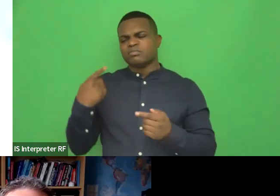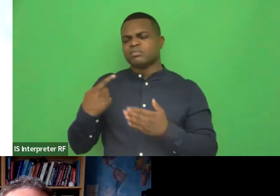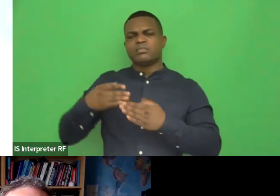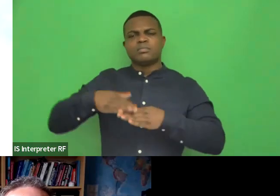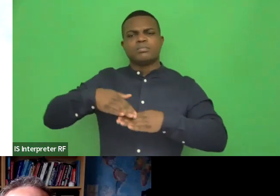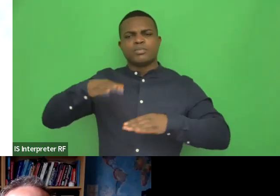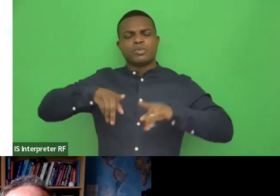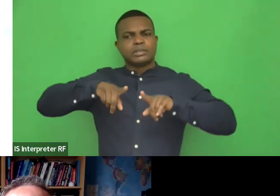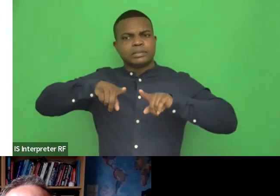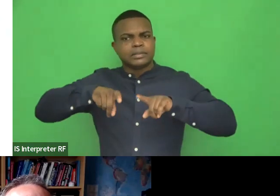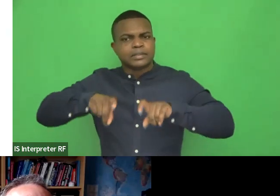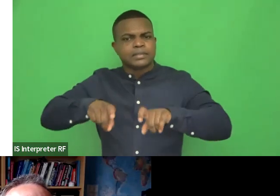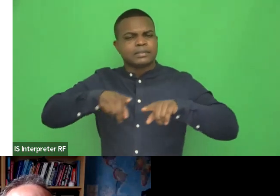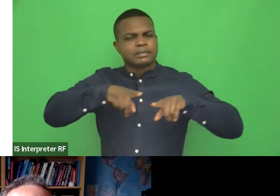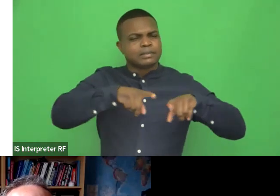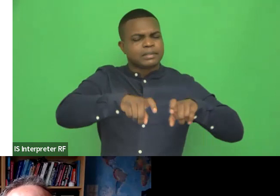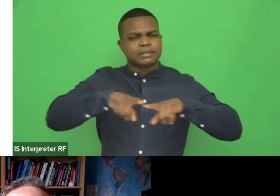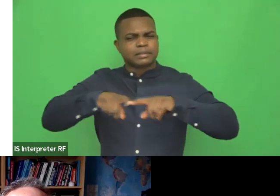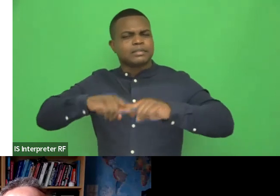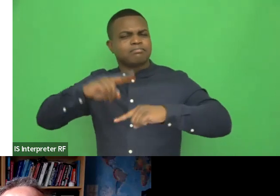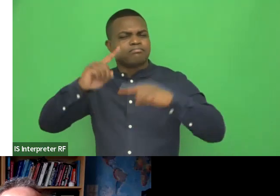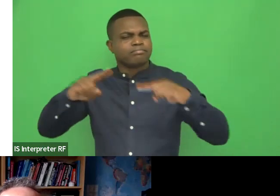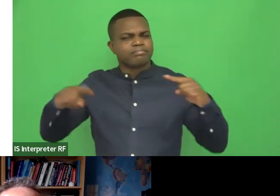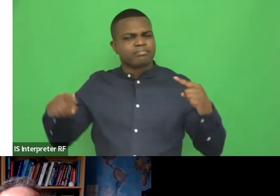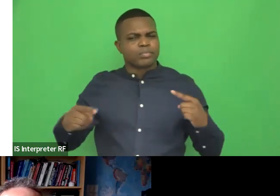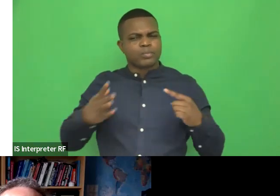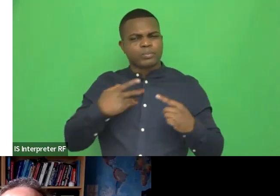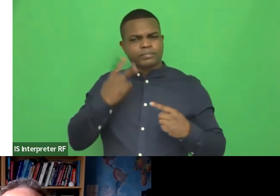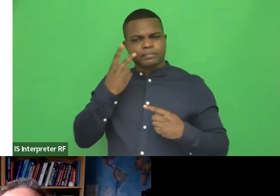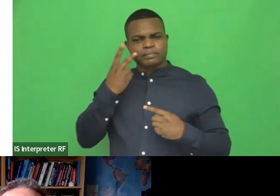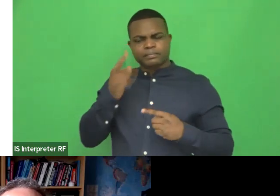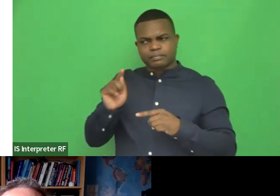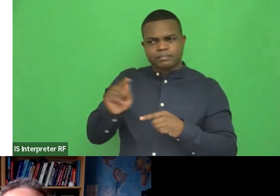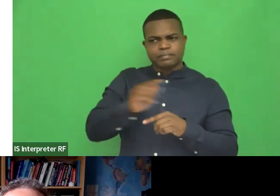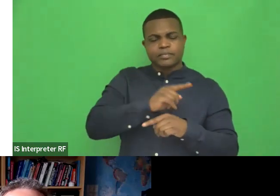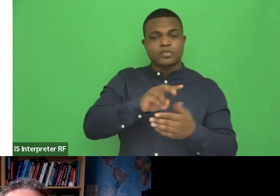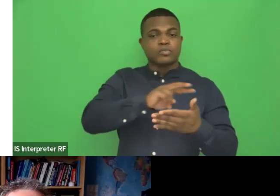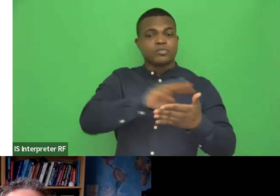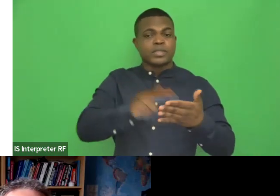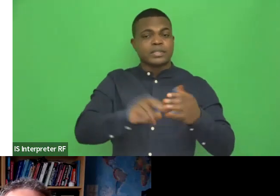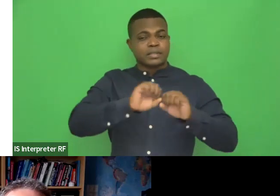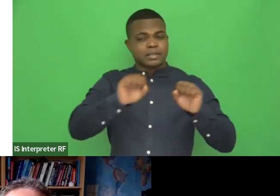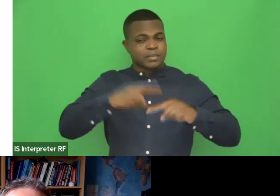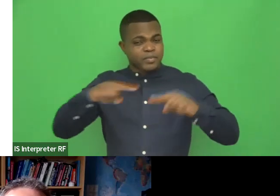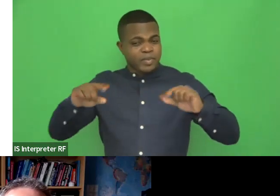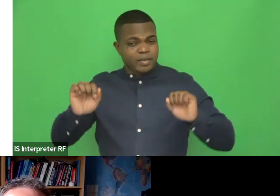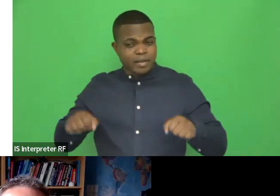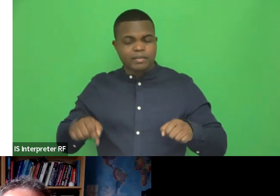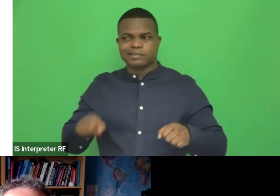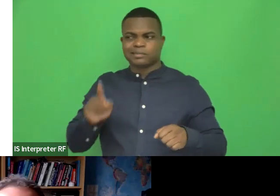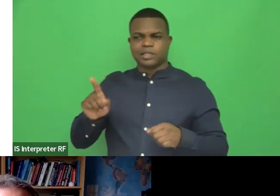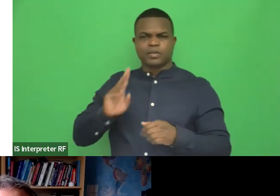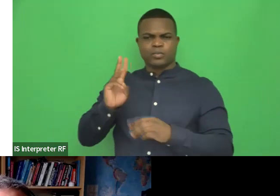inclusivepublishing.org/apps. So in this second segment, we've seen a demonstration of making an EPUB. It was over